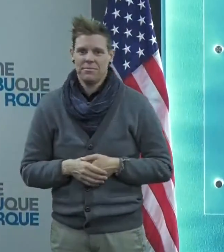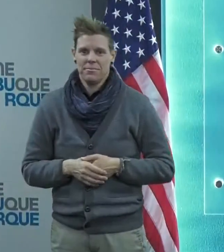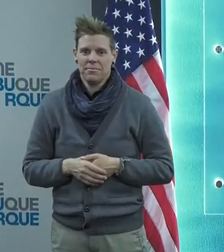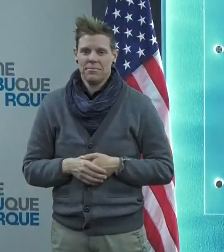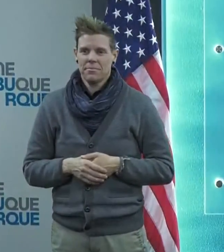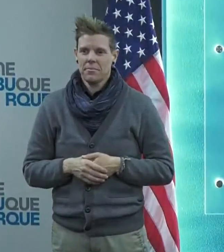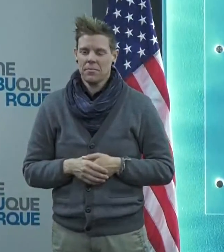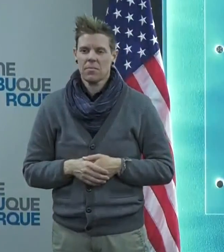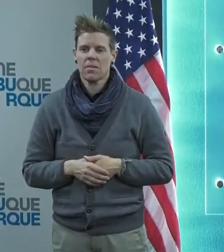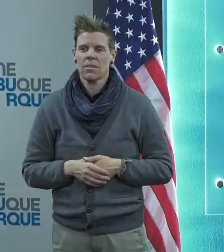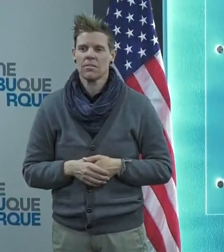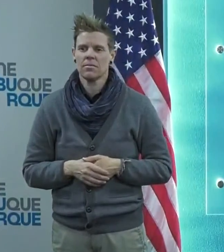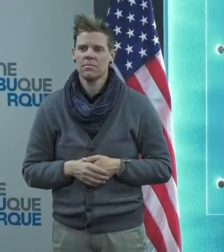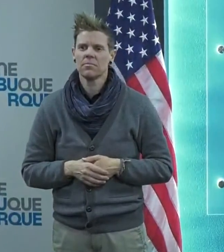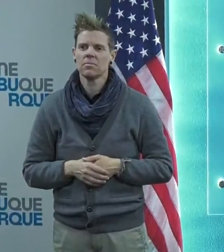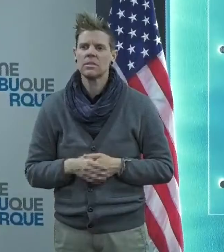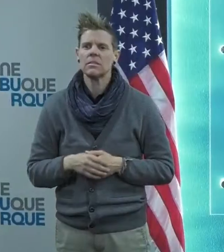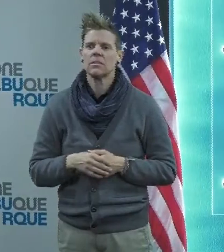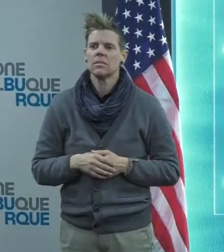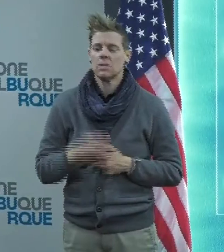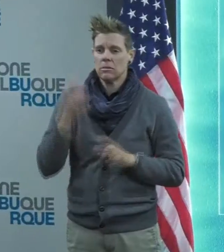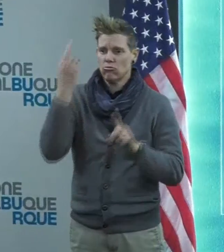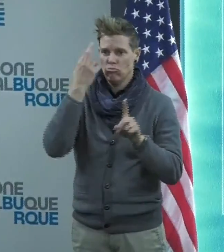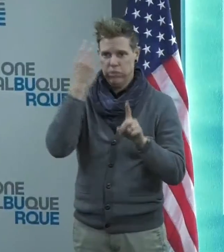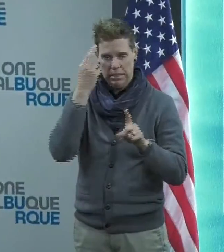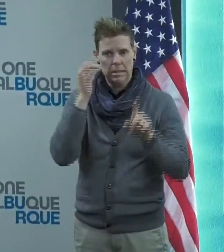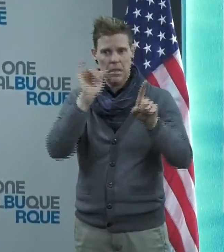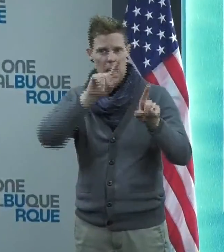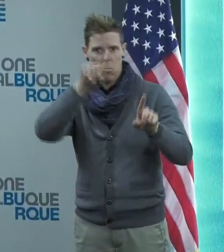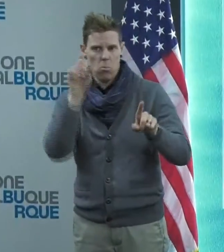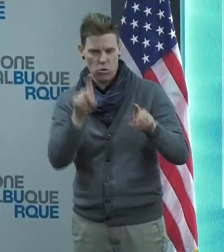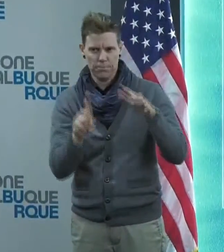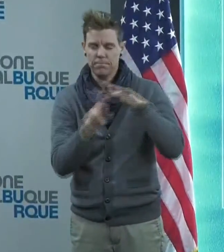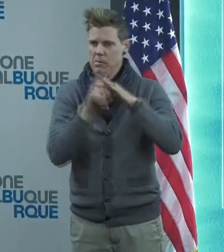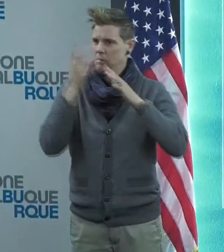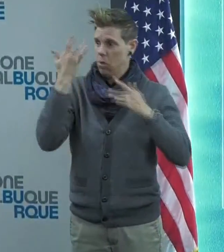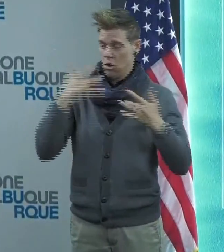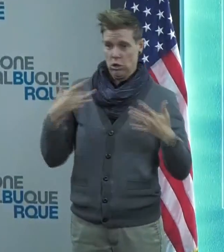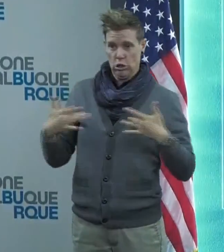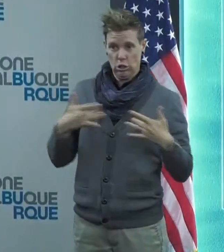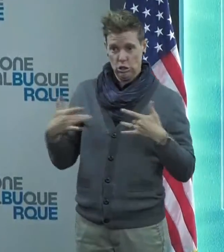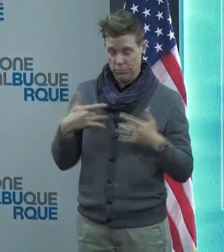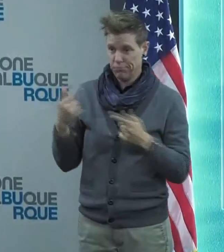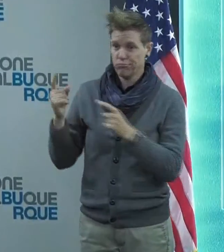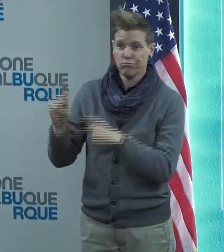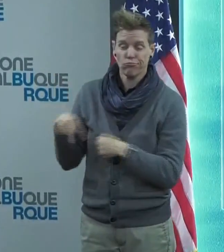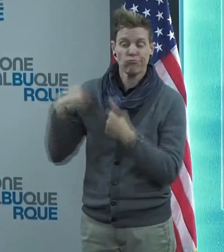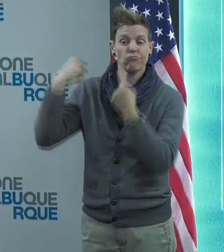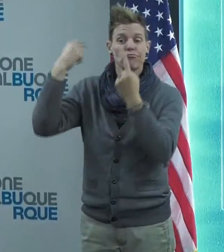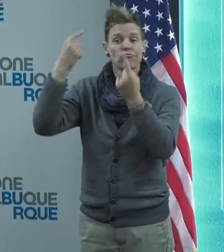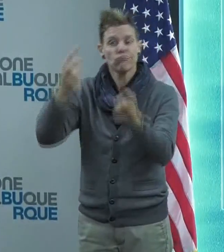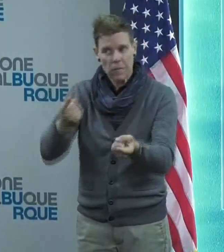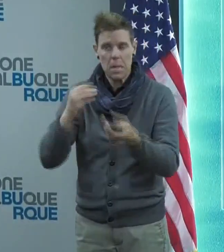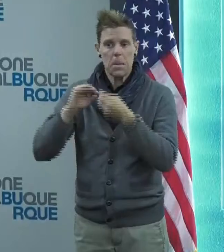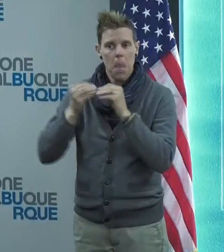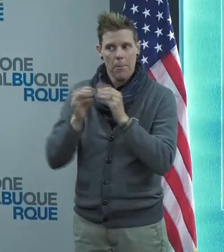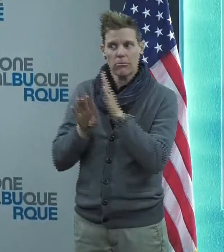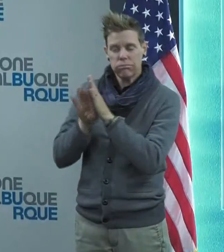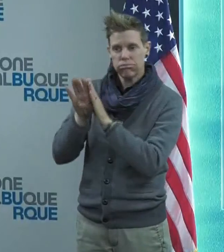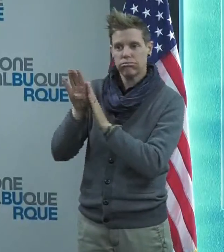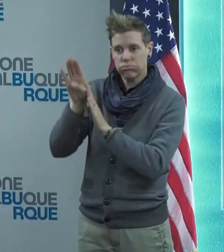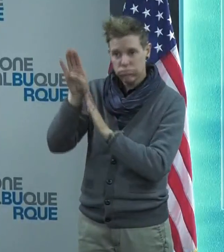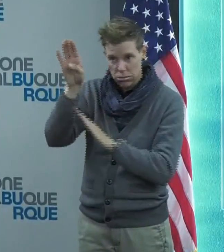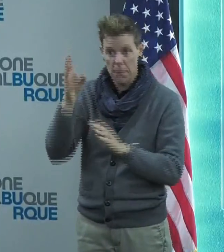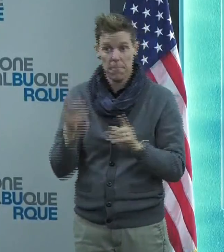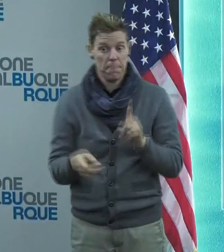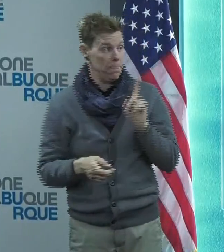I think the reason that the question came up, this is a concern that we've talked about since the beginning, and it's just a moment to remind people, with the trend going the way